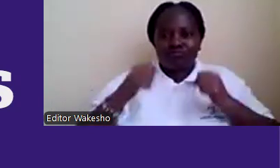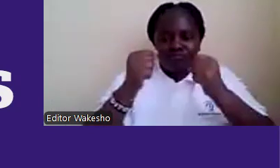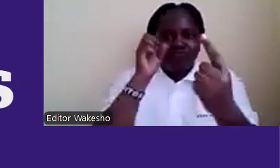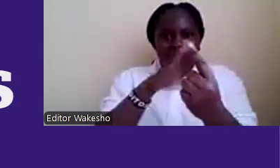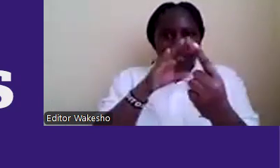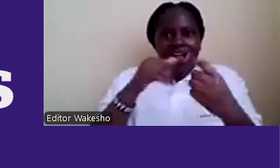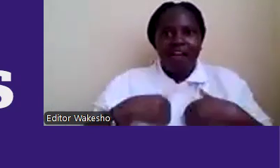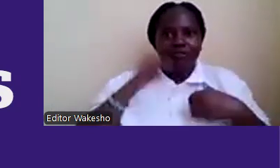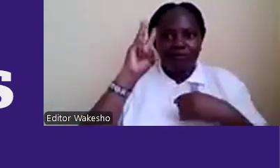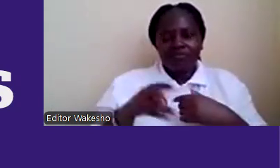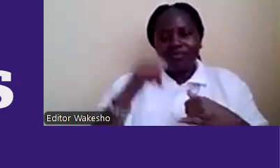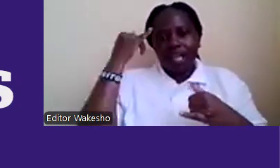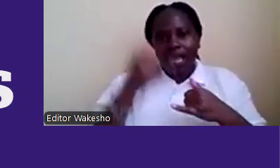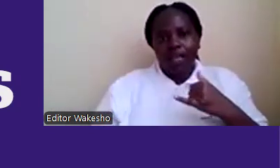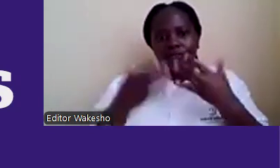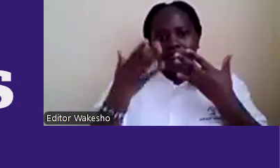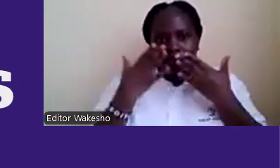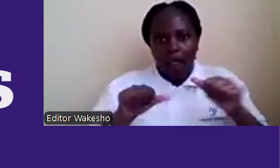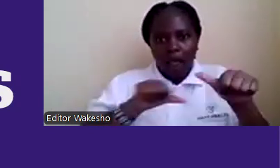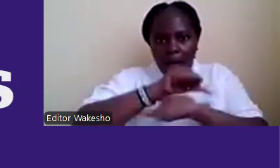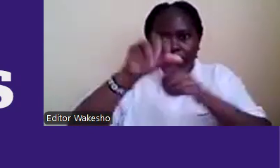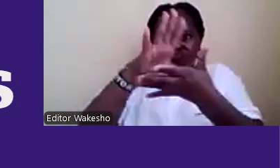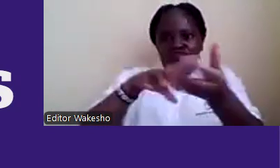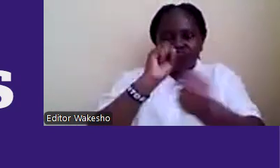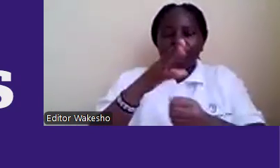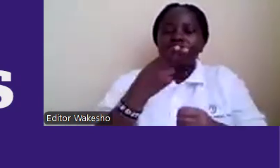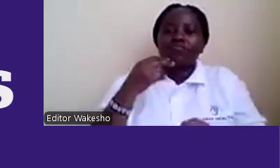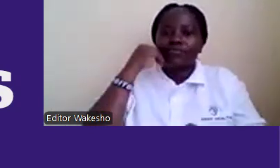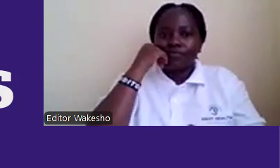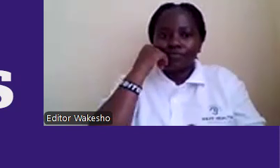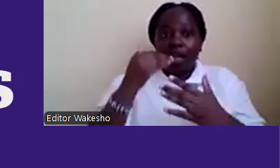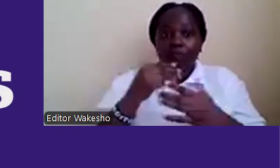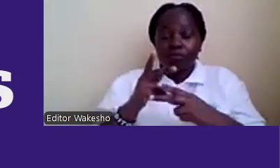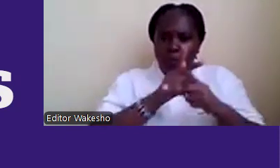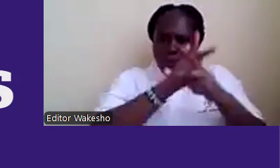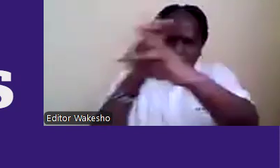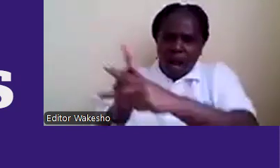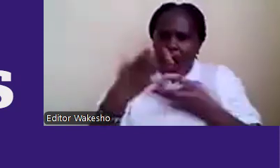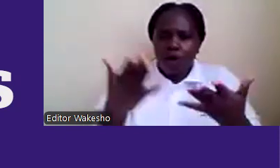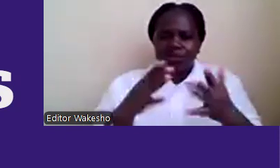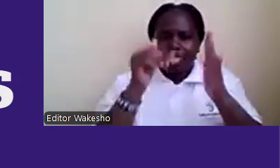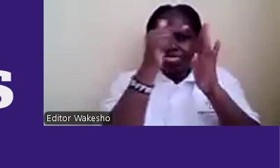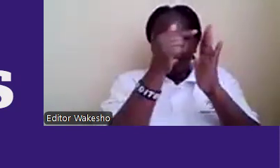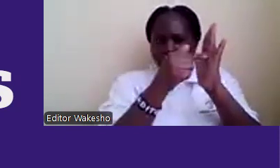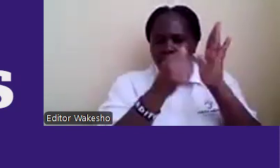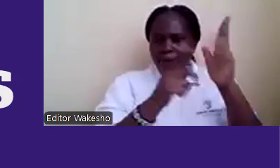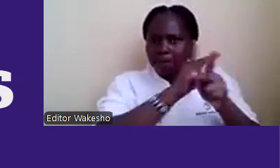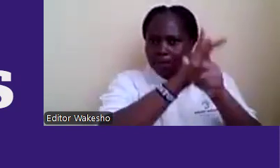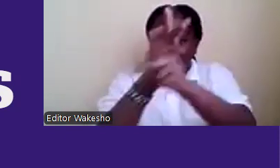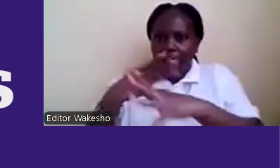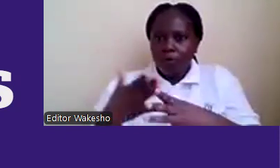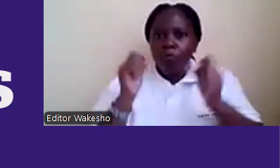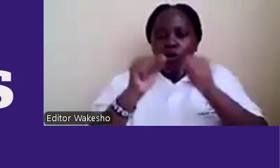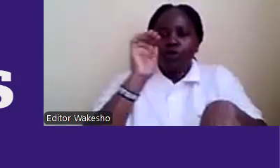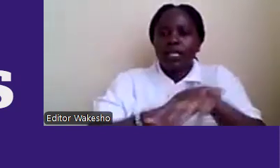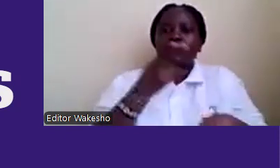end this part of the presentation with some prevention tips that are really helpful for us to all take